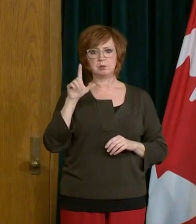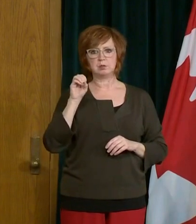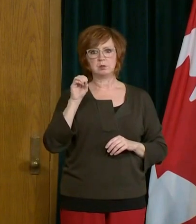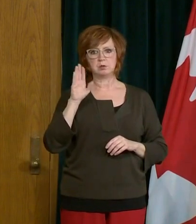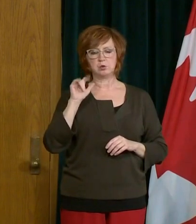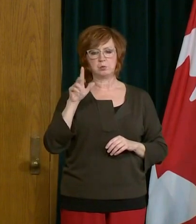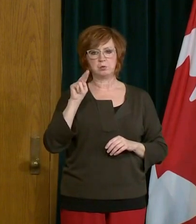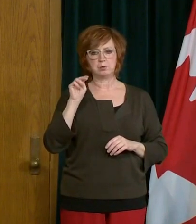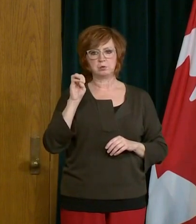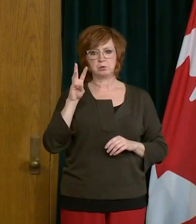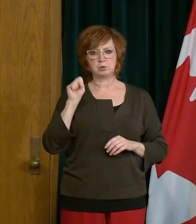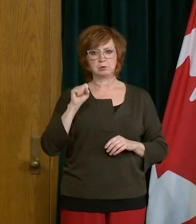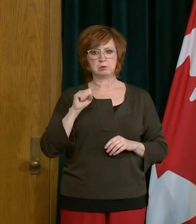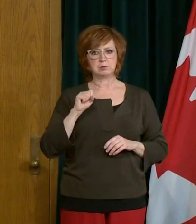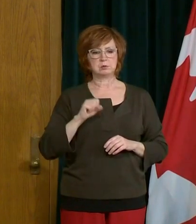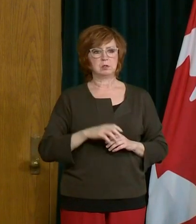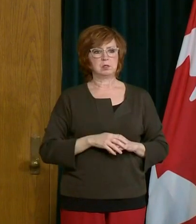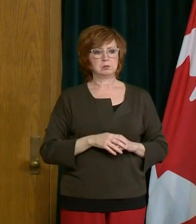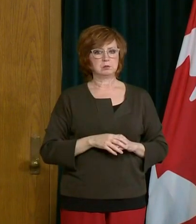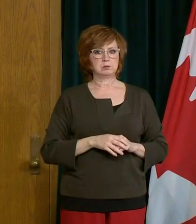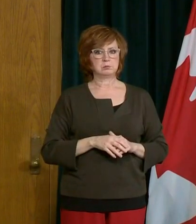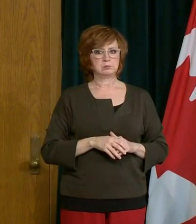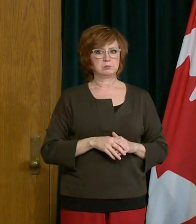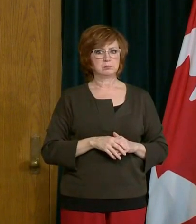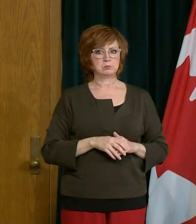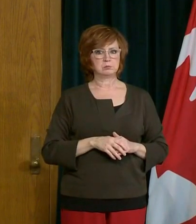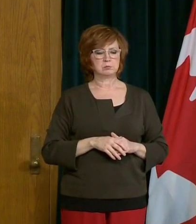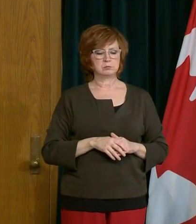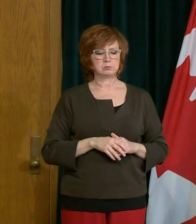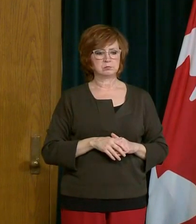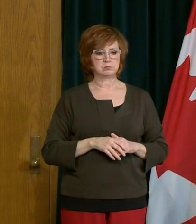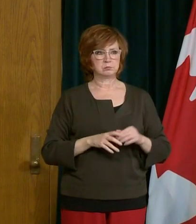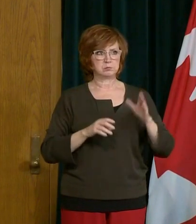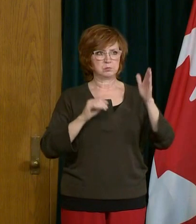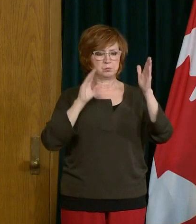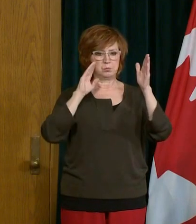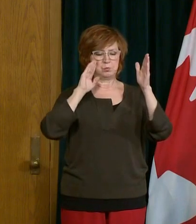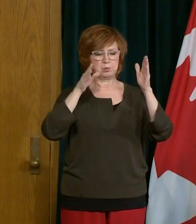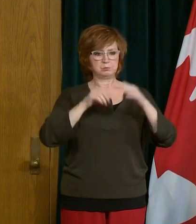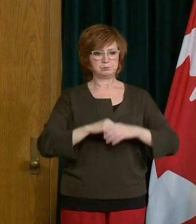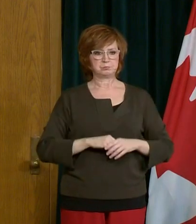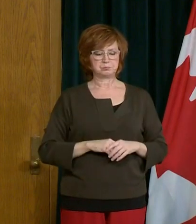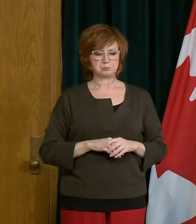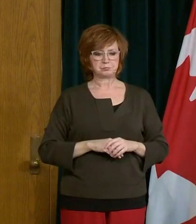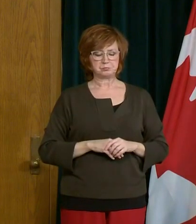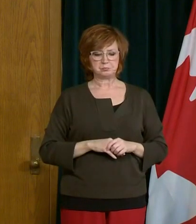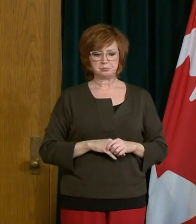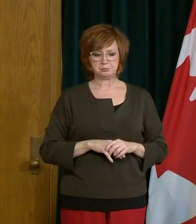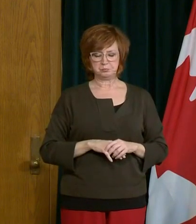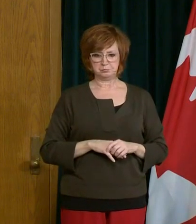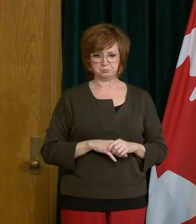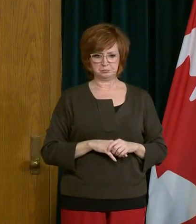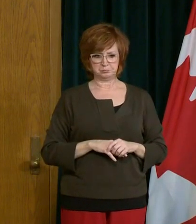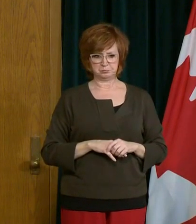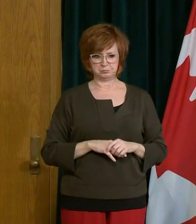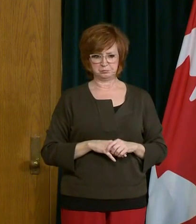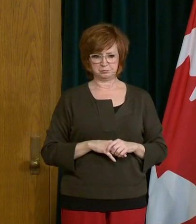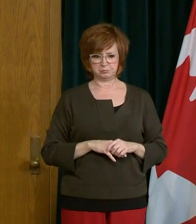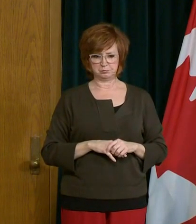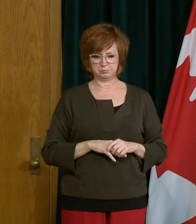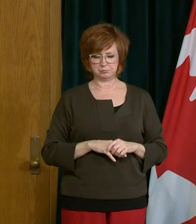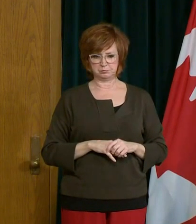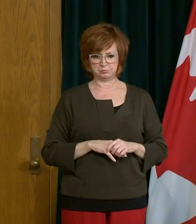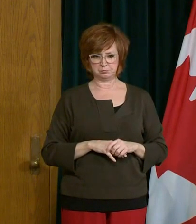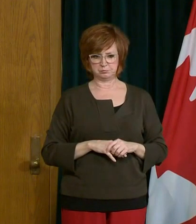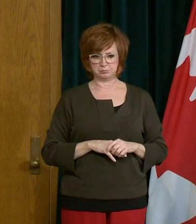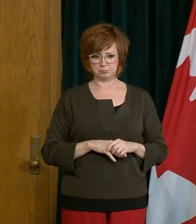Hey, Premier. Yes, there's been a lot of commentary recently just saying that the current outbreak in the north is just